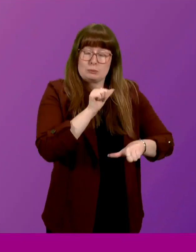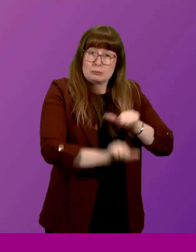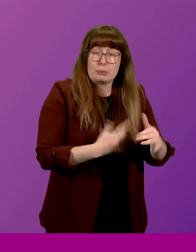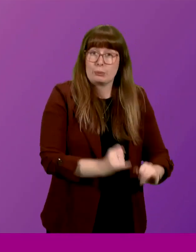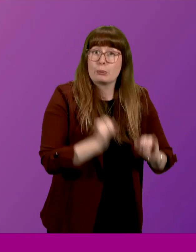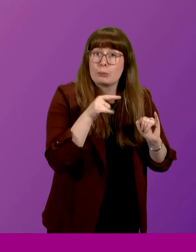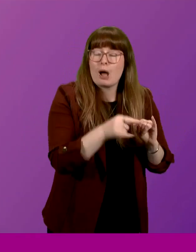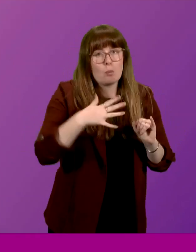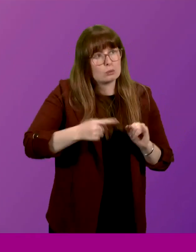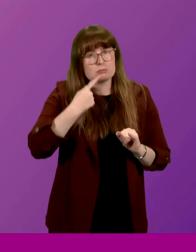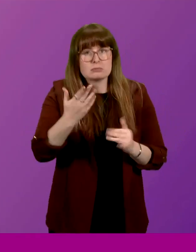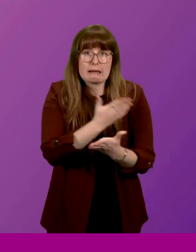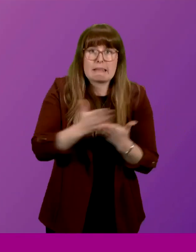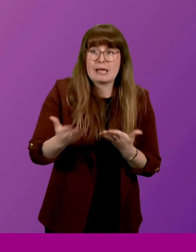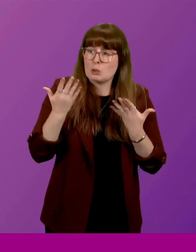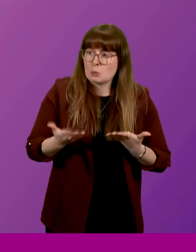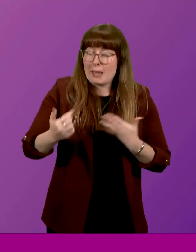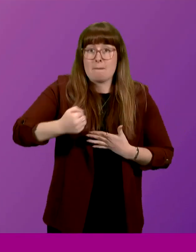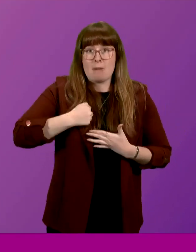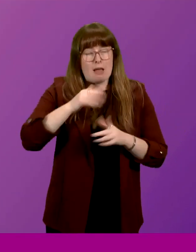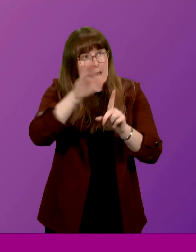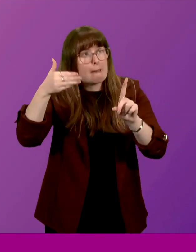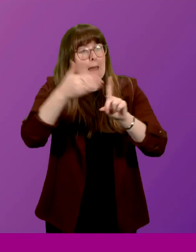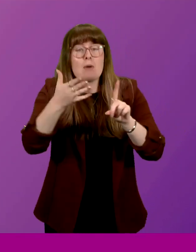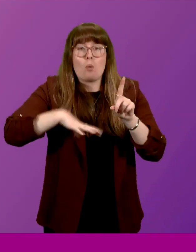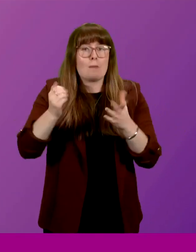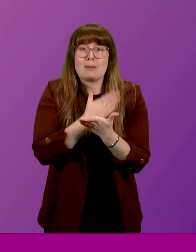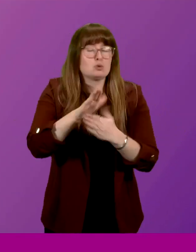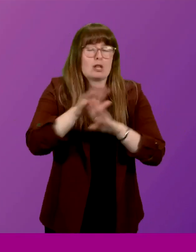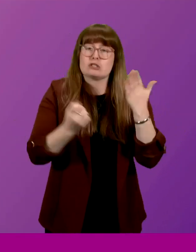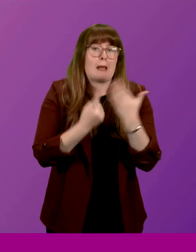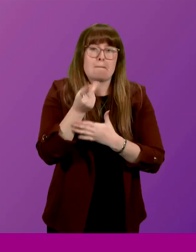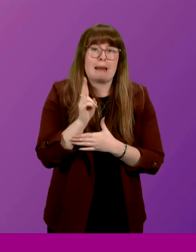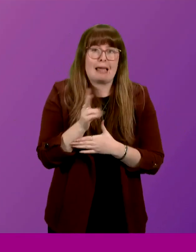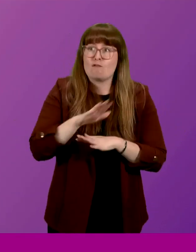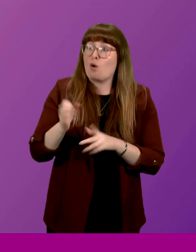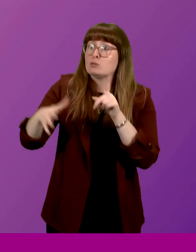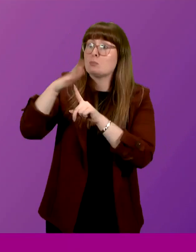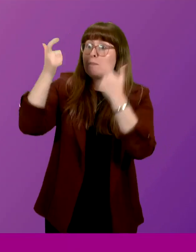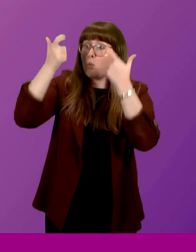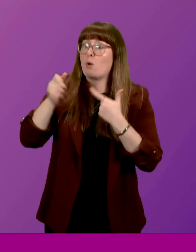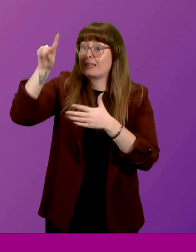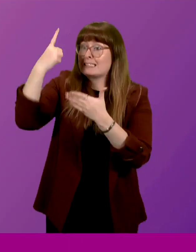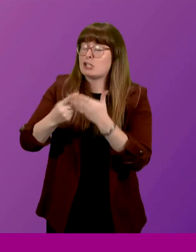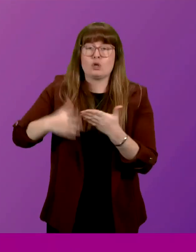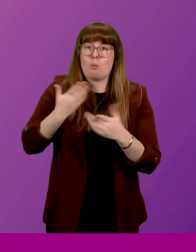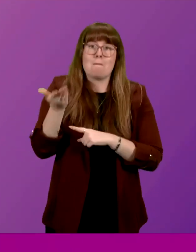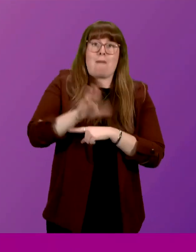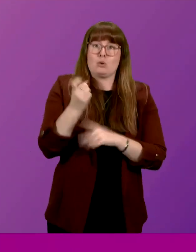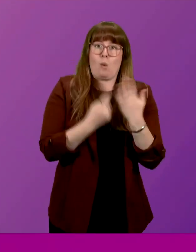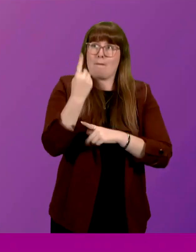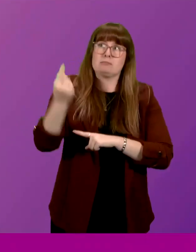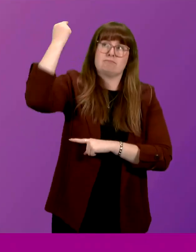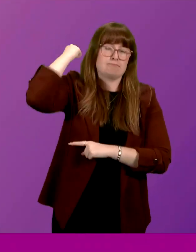to set out today my desire to make sure that that is not the outcome that arises out of the Supreme Court judgment. Emma